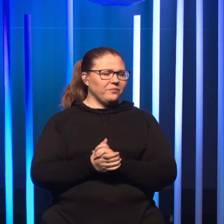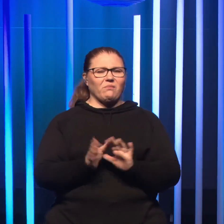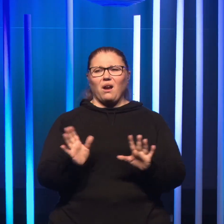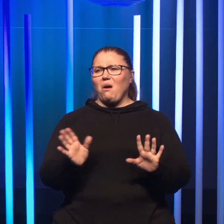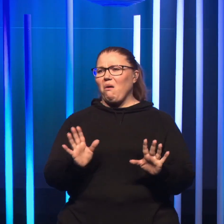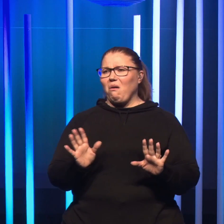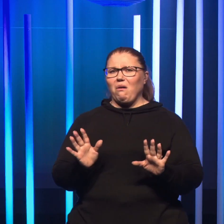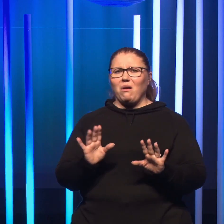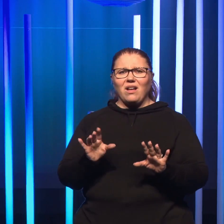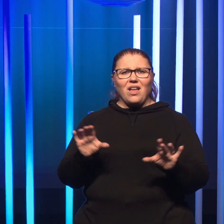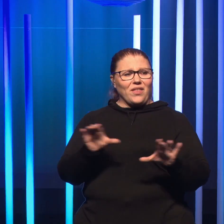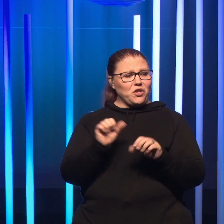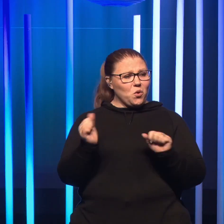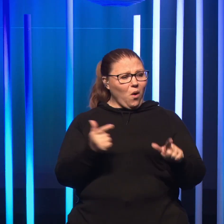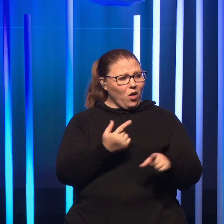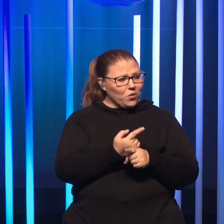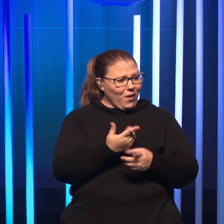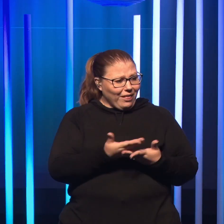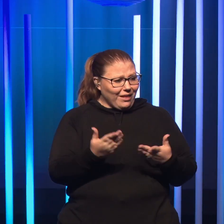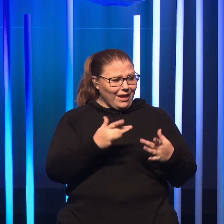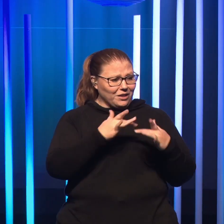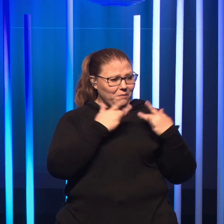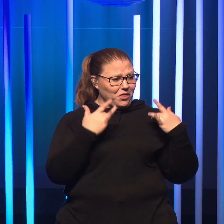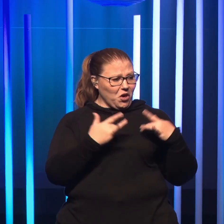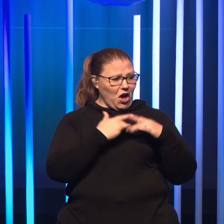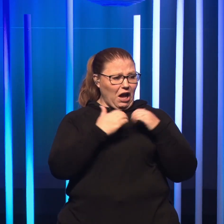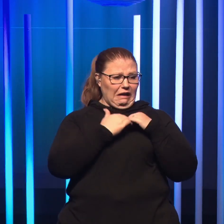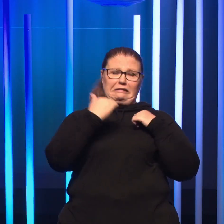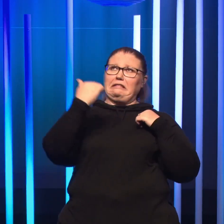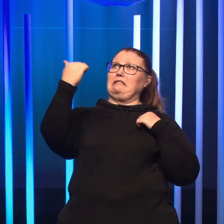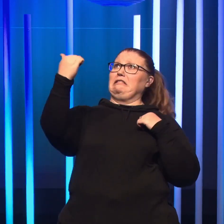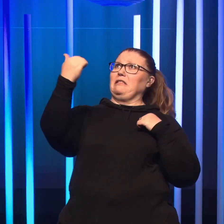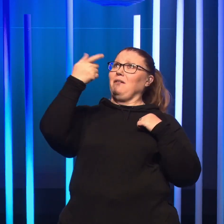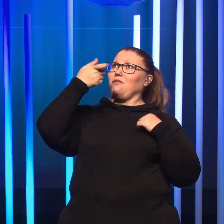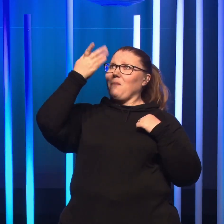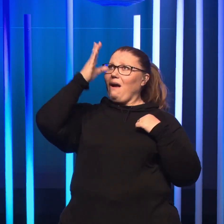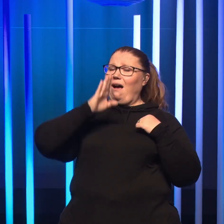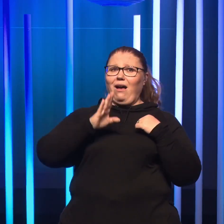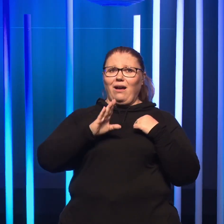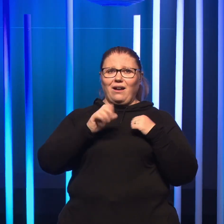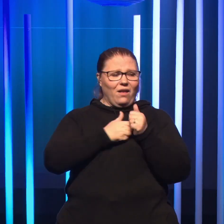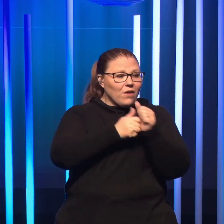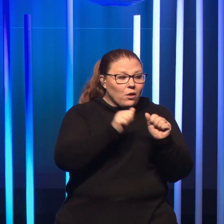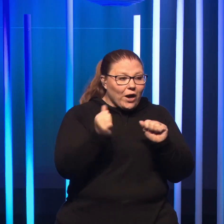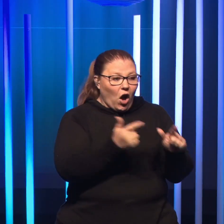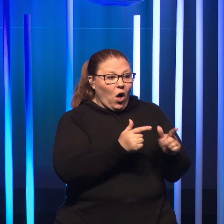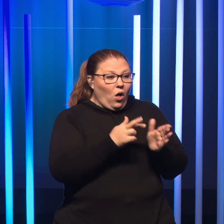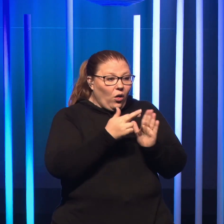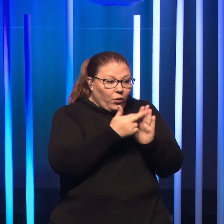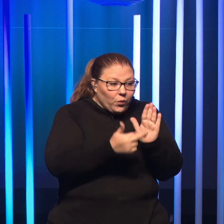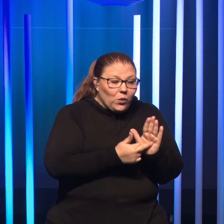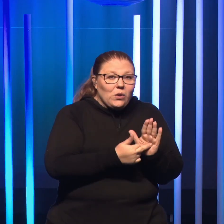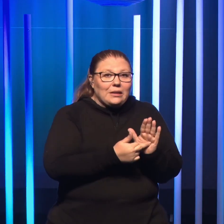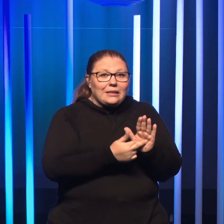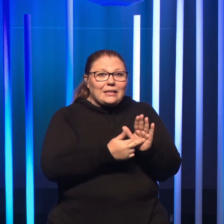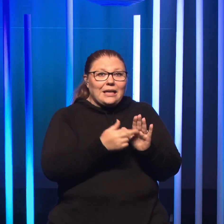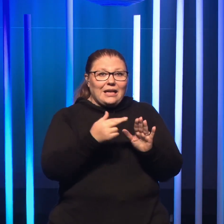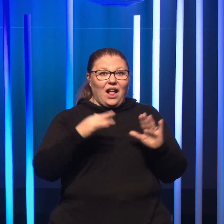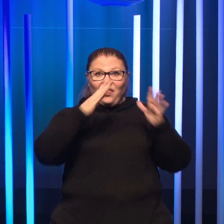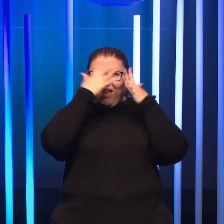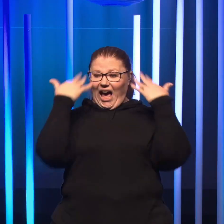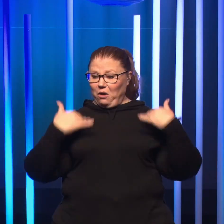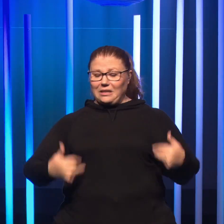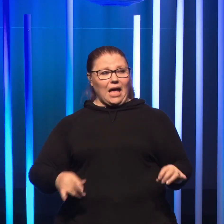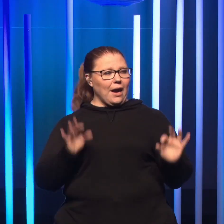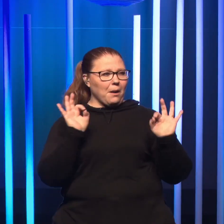they do all the right things, but their heart is far from God. They're following all the rules. The outside looks great, but